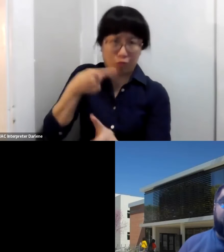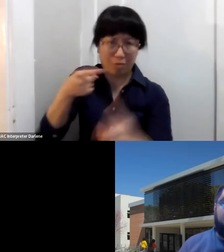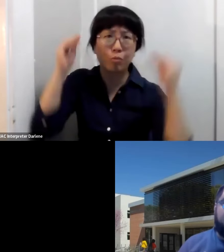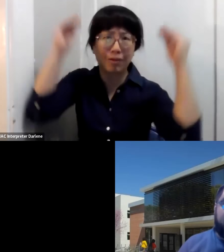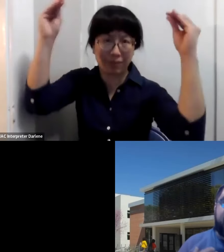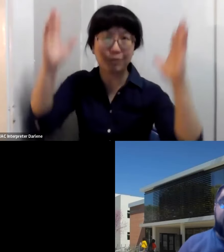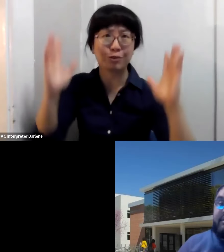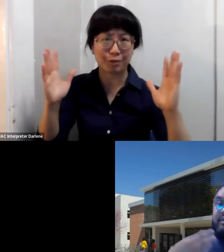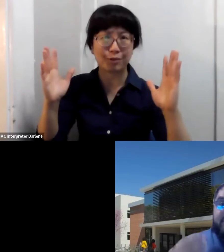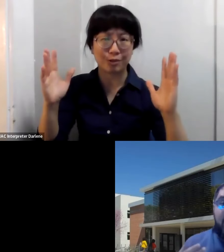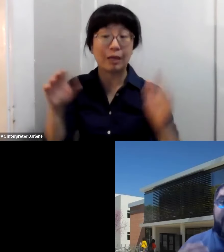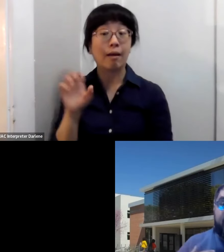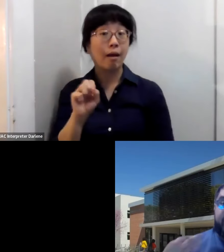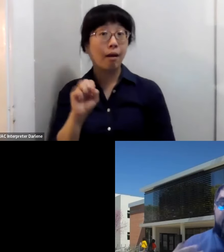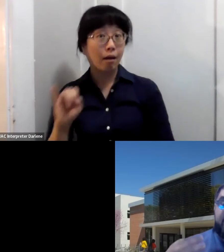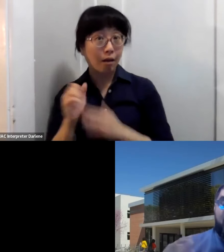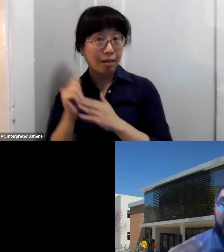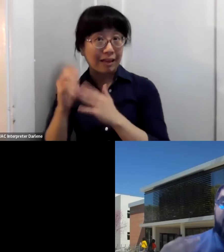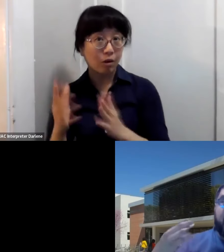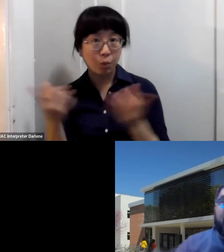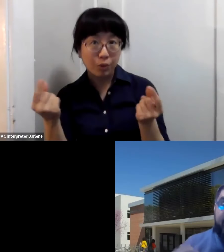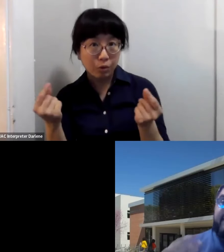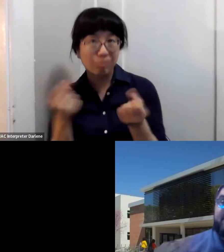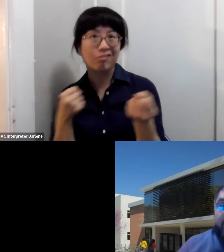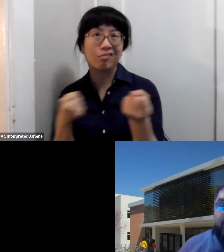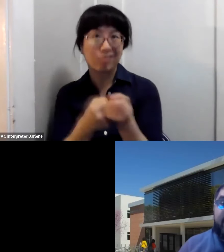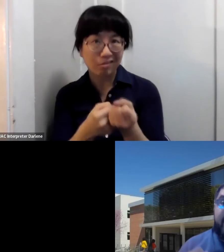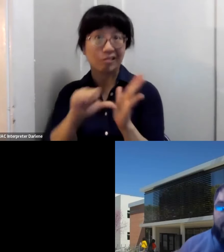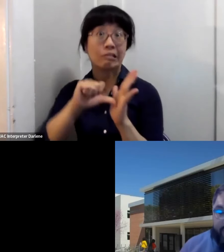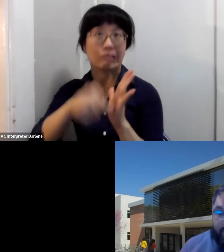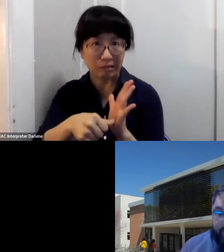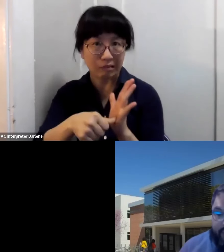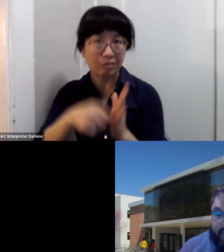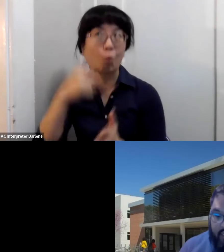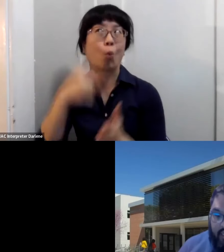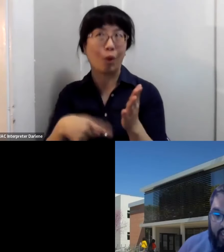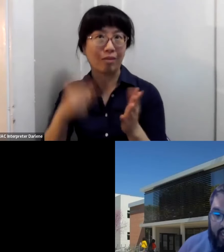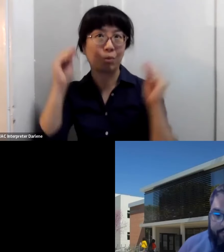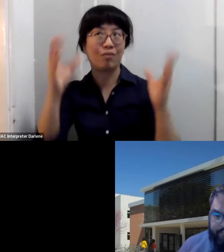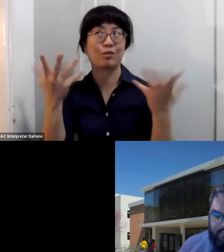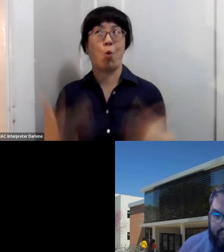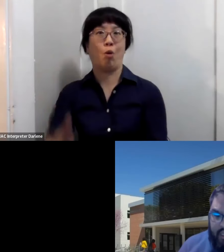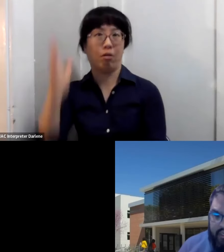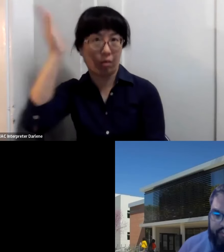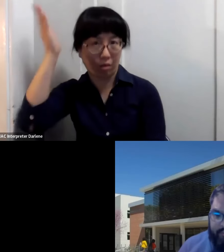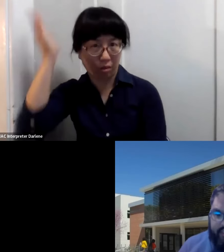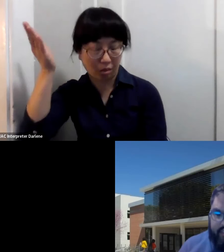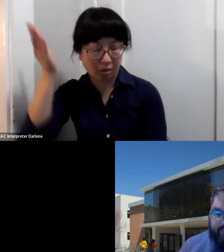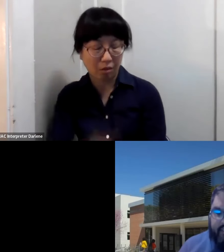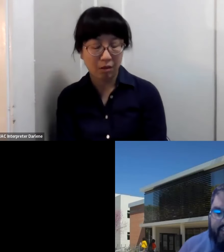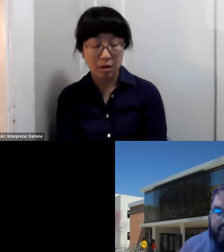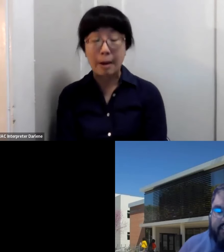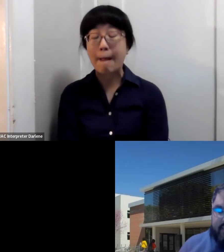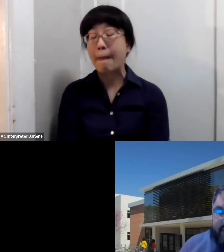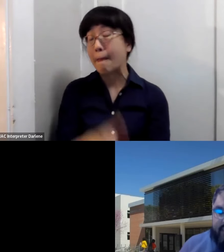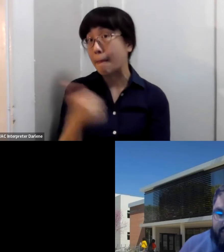because the SI leader is all about reinforcing what the professor went over and how they went over it. Another big